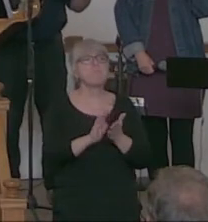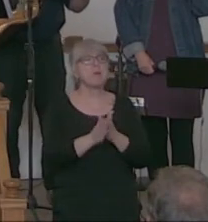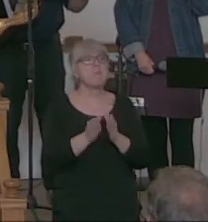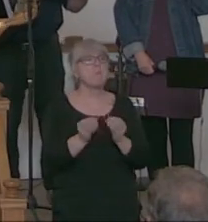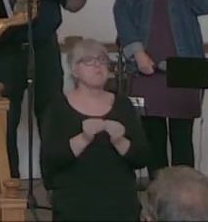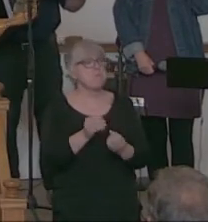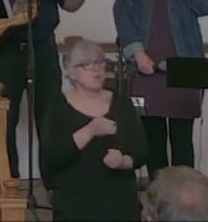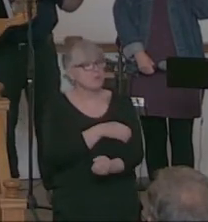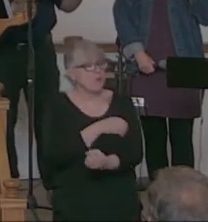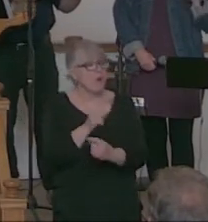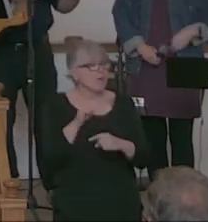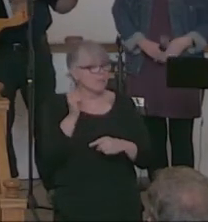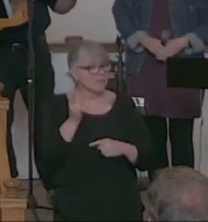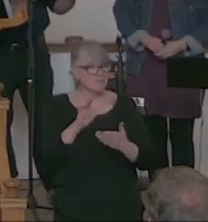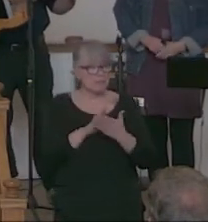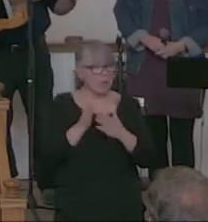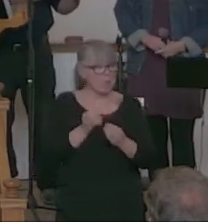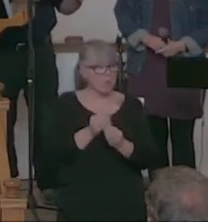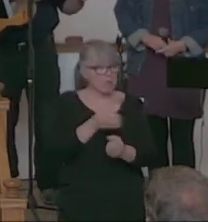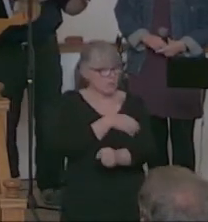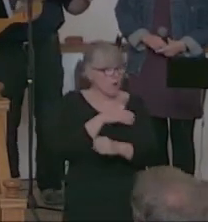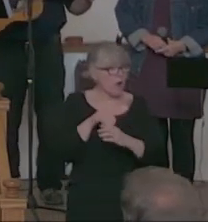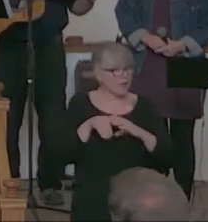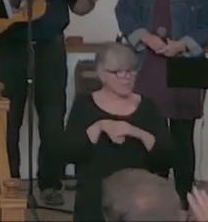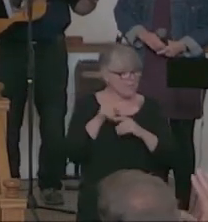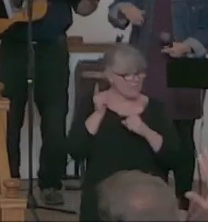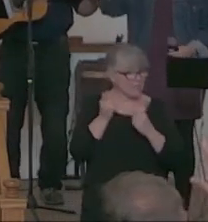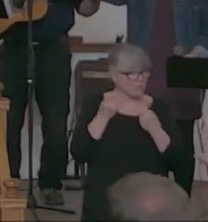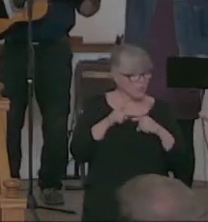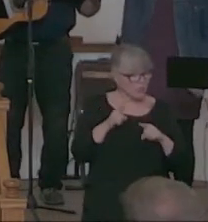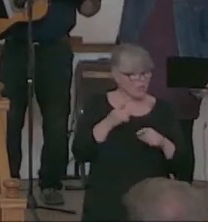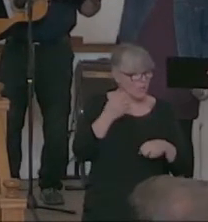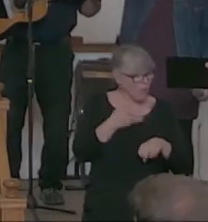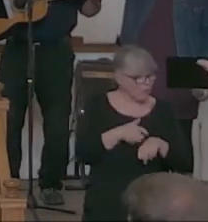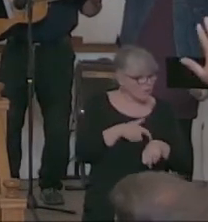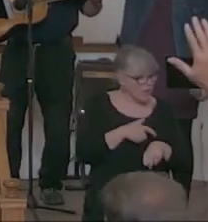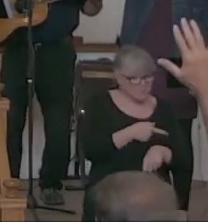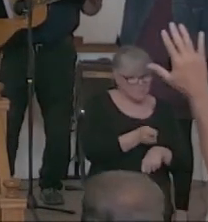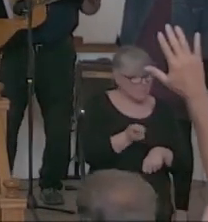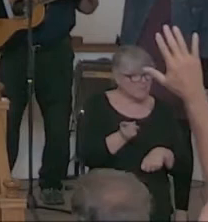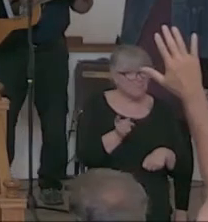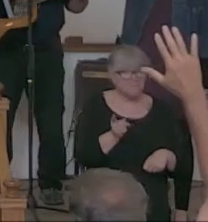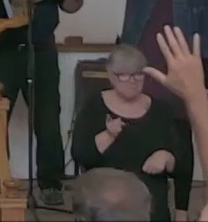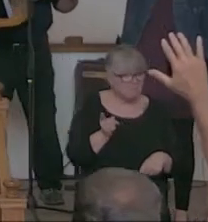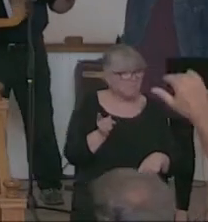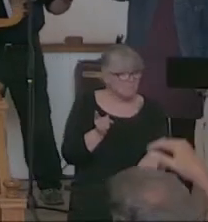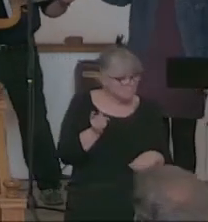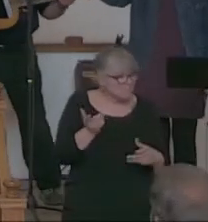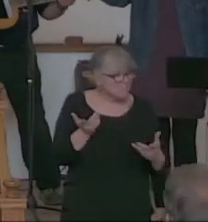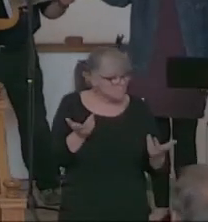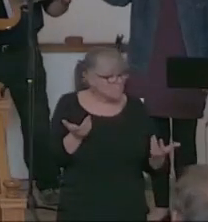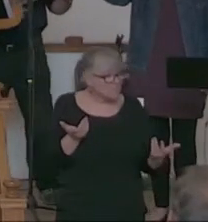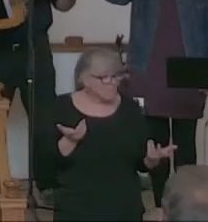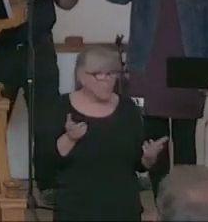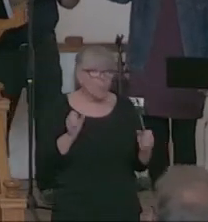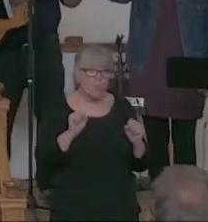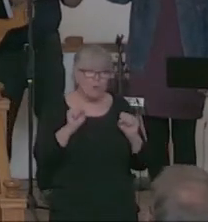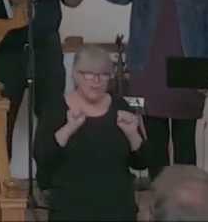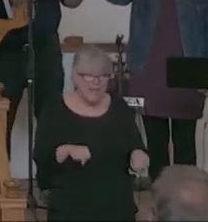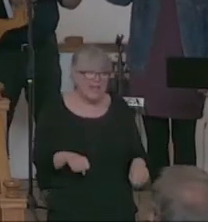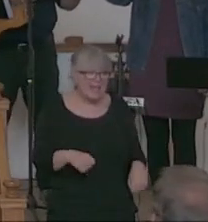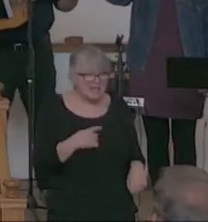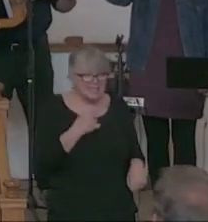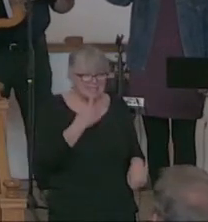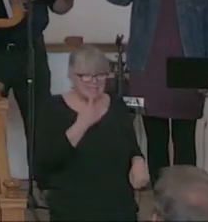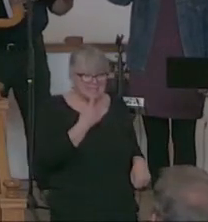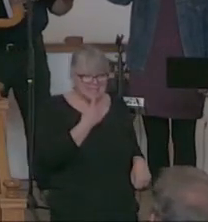God. Raise your hand if you've gotten stronger in the Lord through the trials, through these kind of seasons. Yeah, amen. So we can always say, it is